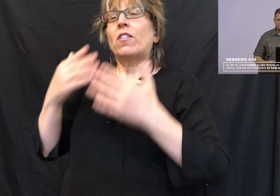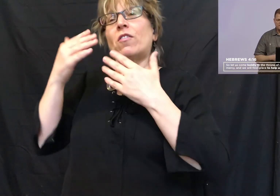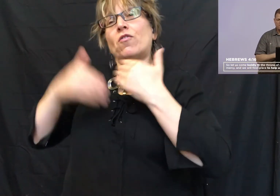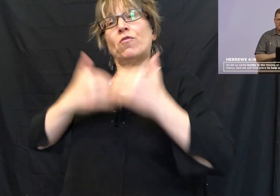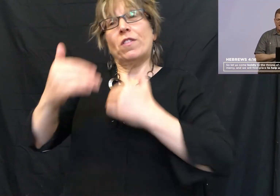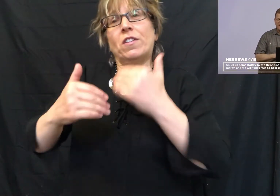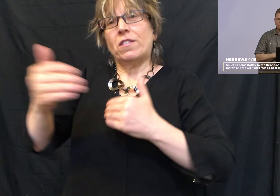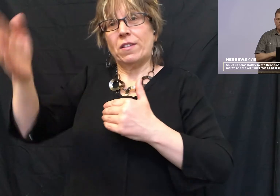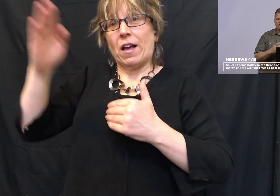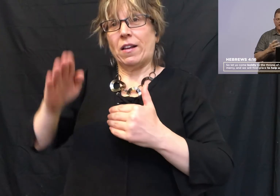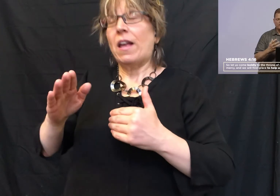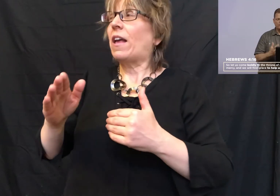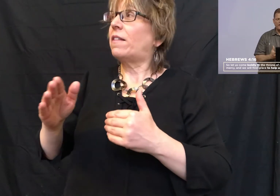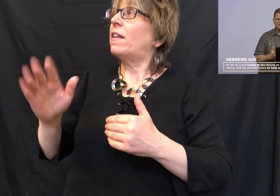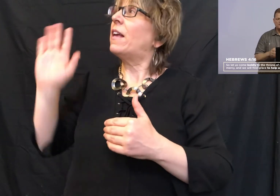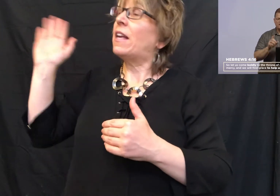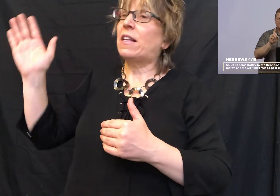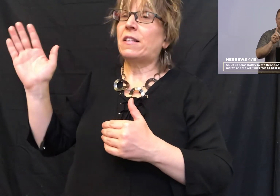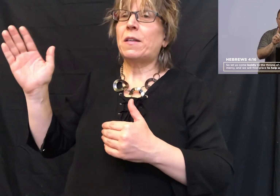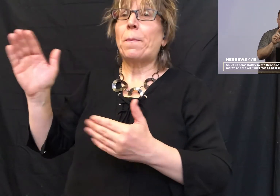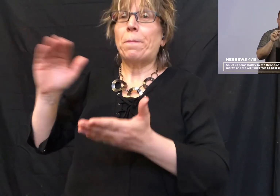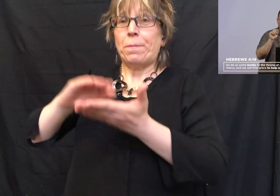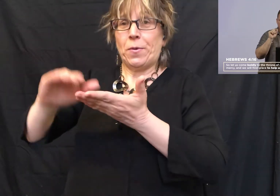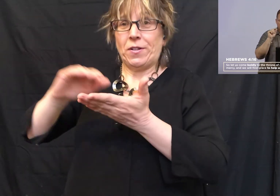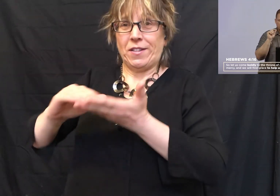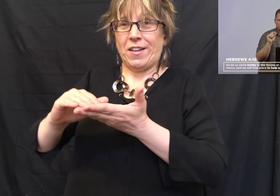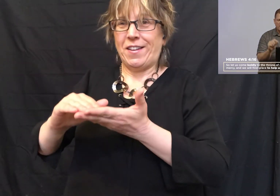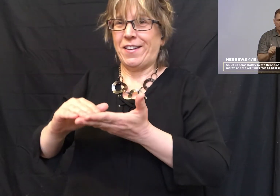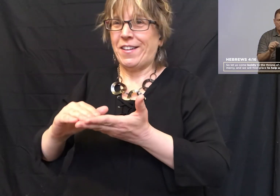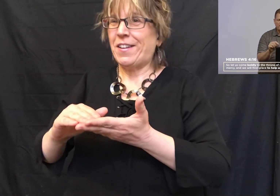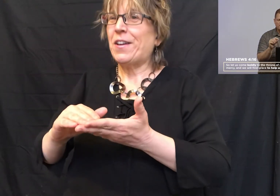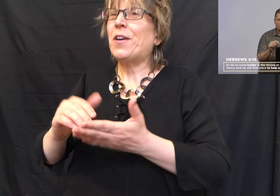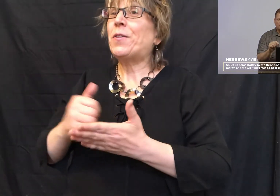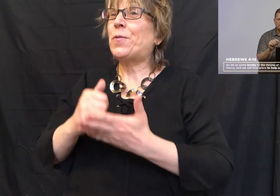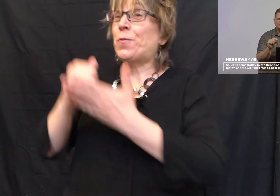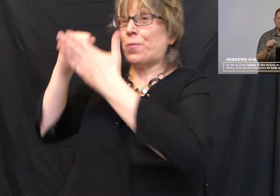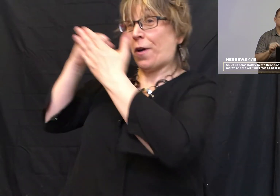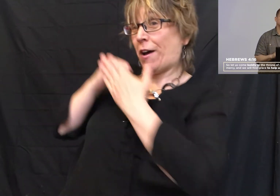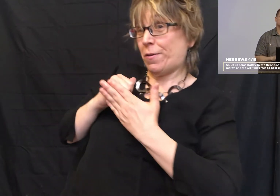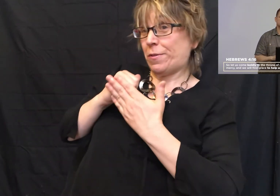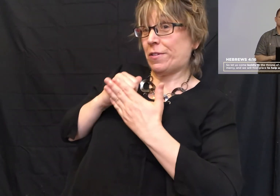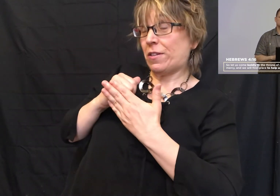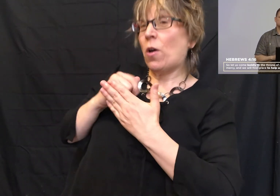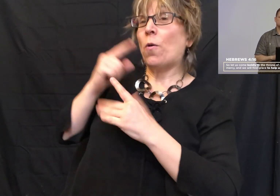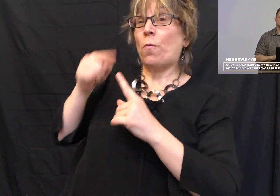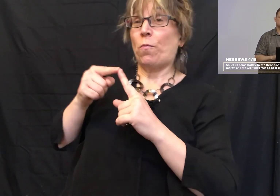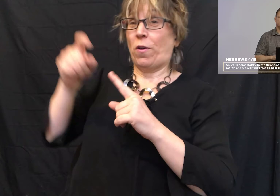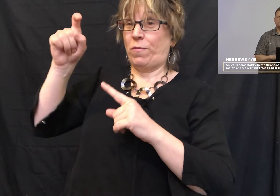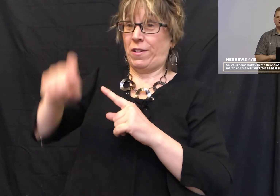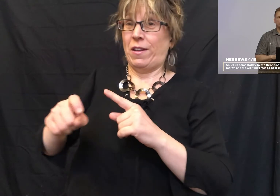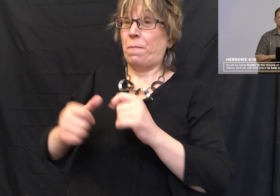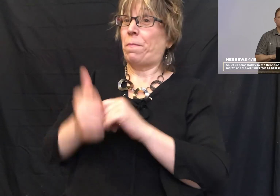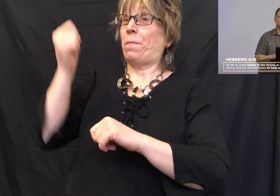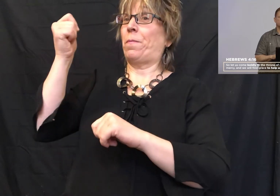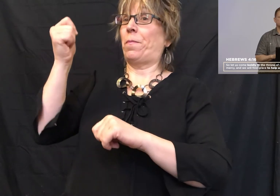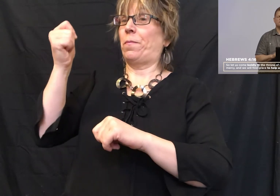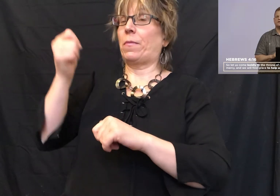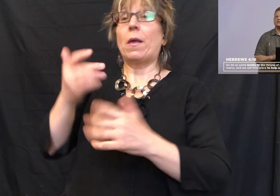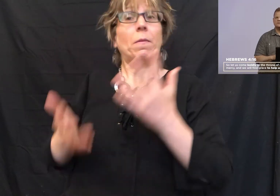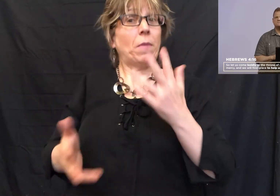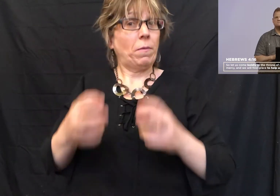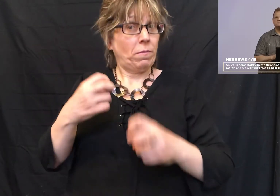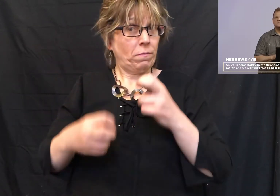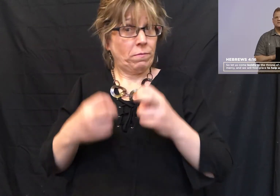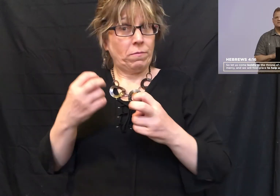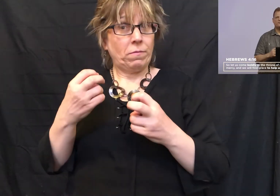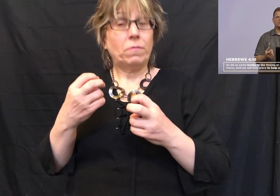his mercy, and we will find grace," I love this, "to help us when we need it most." Maybe you're in a really difficult time right